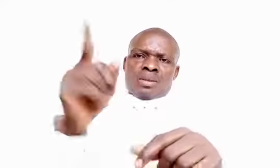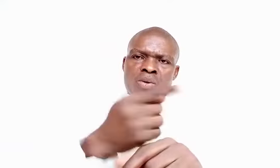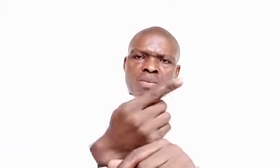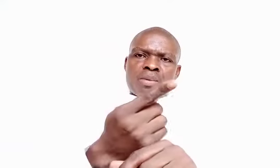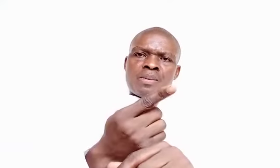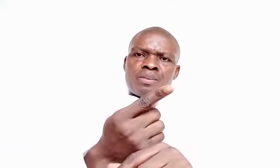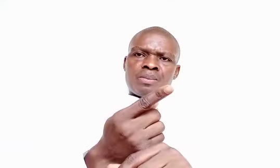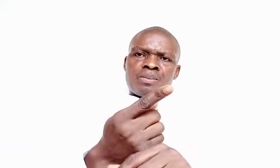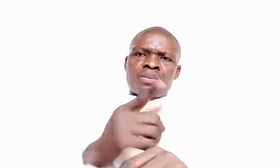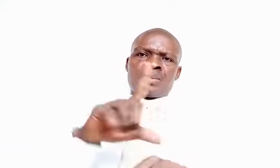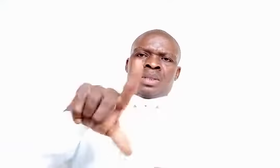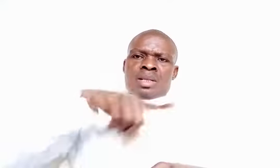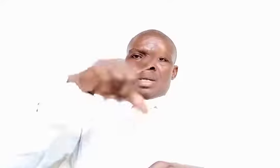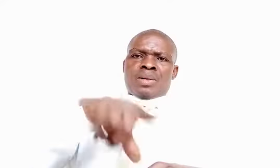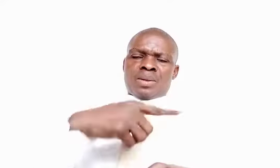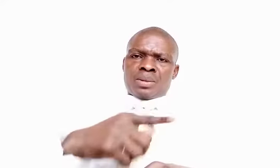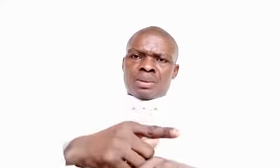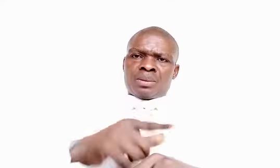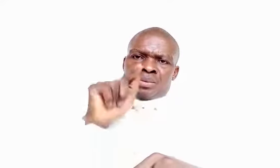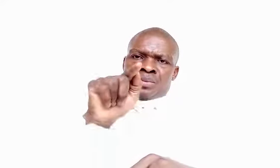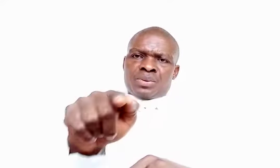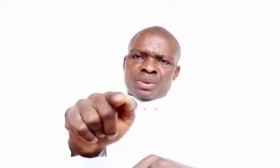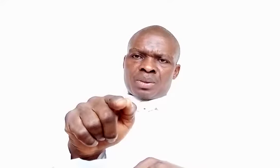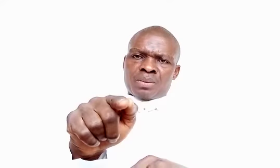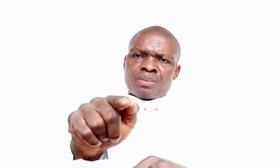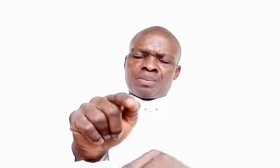Then Lagos, the full stop is added.